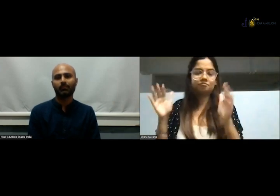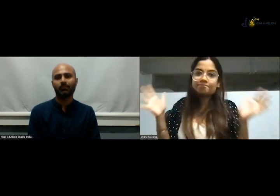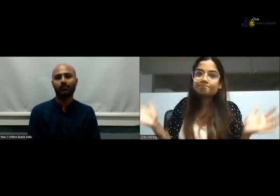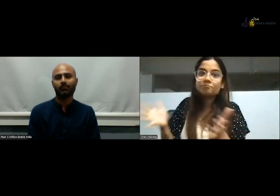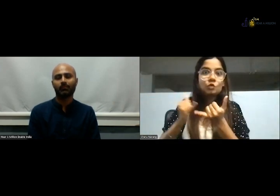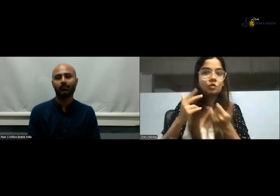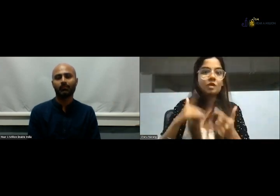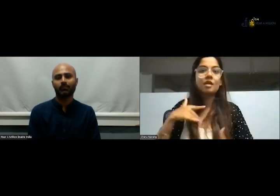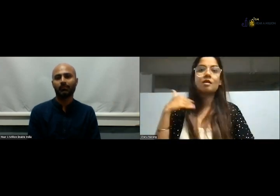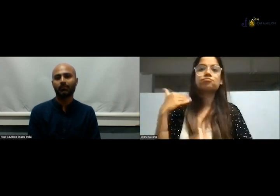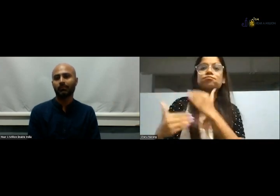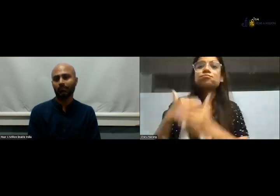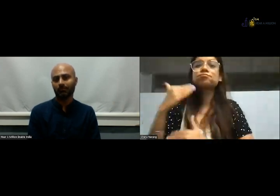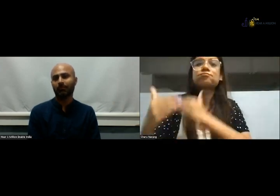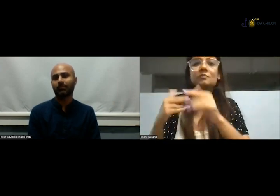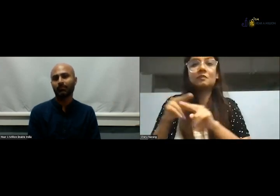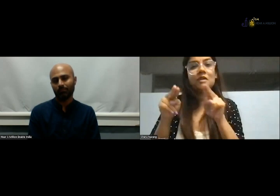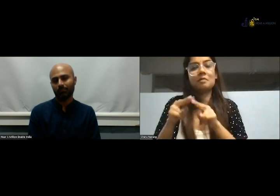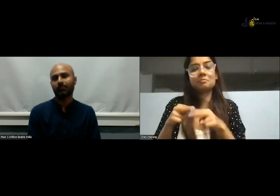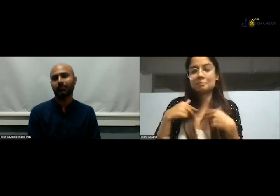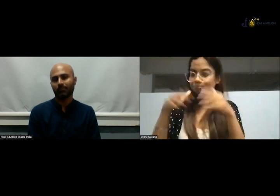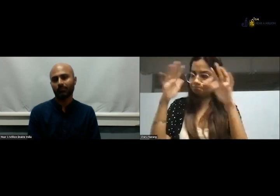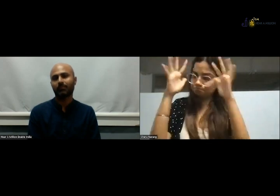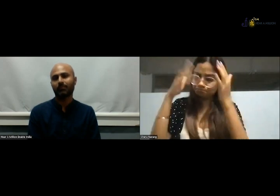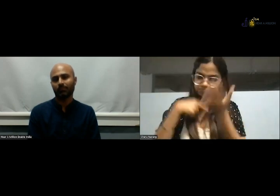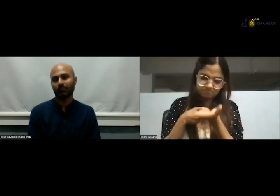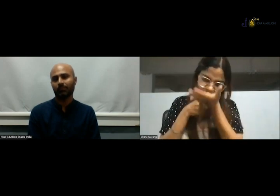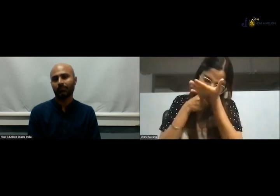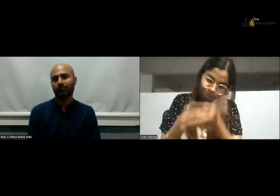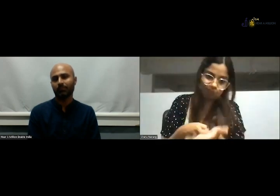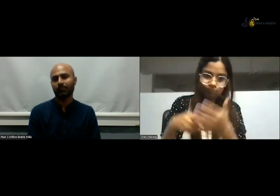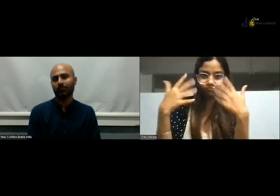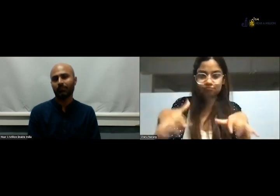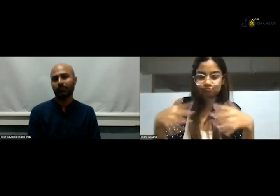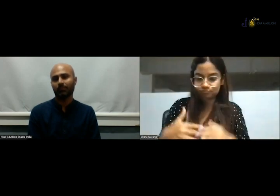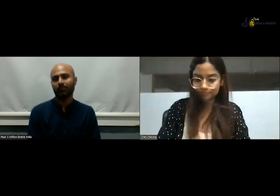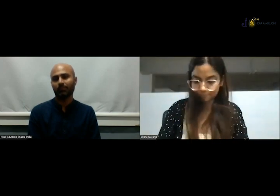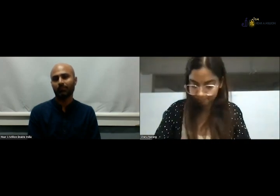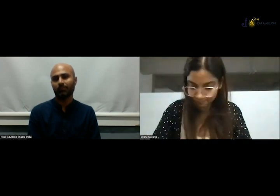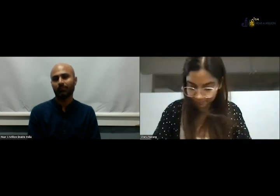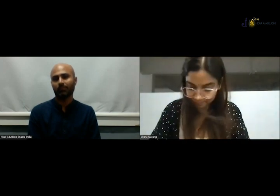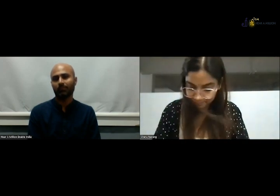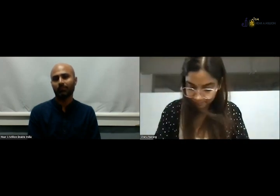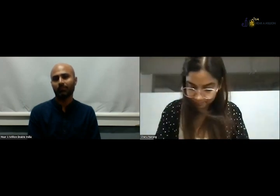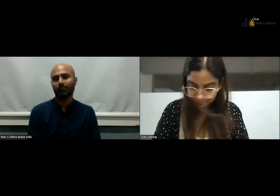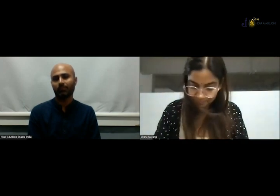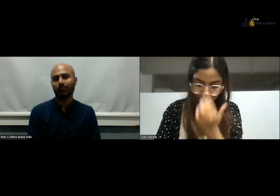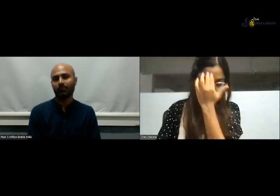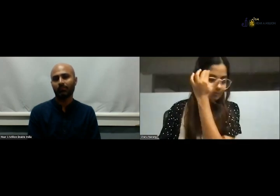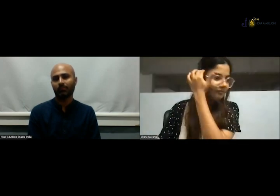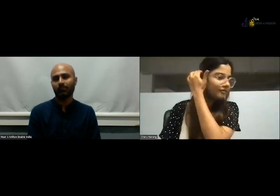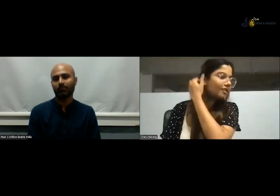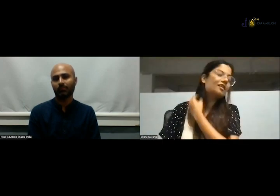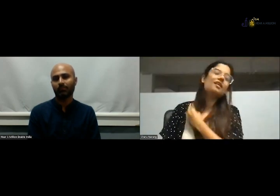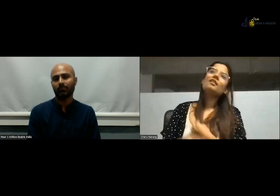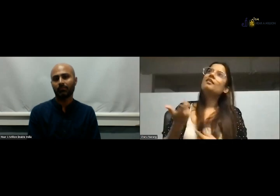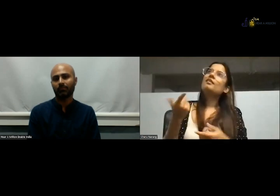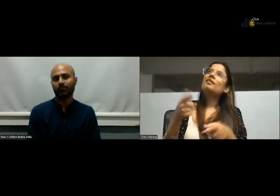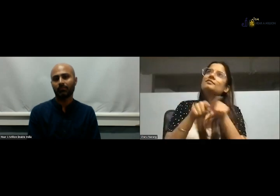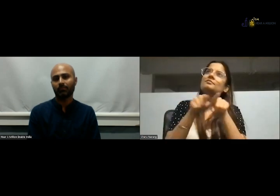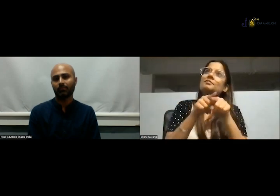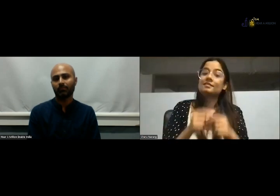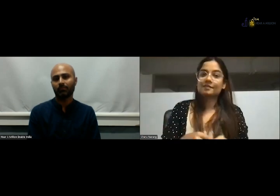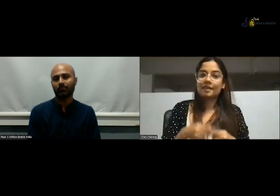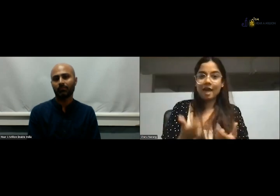inspiring, Ishdeep and Dhruv. You both supported her so much. I